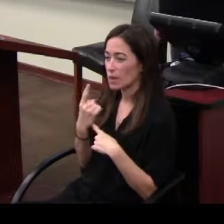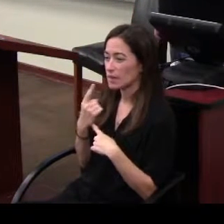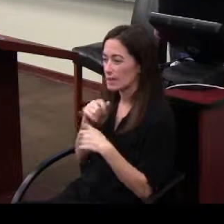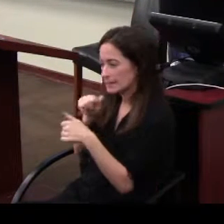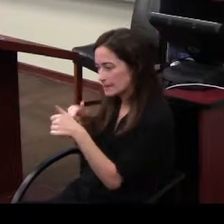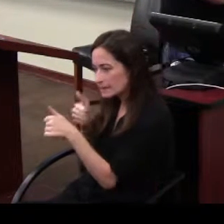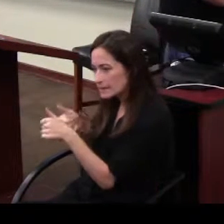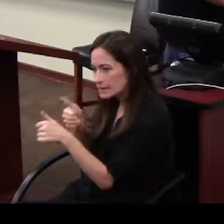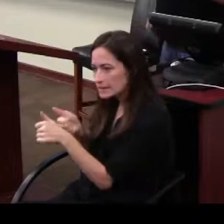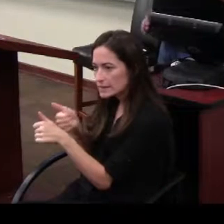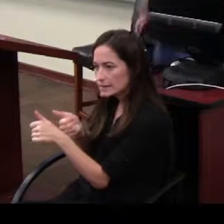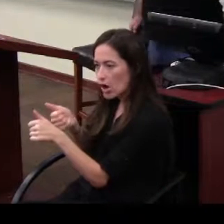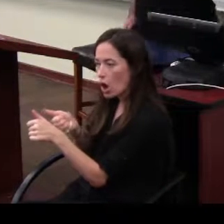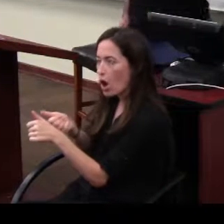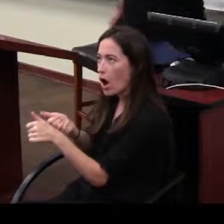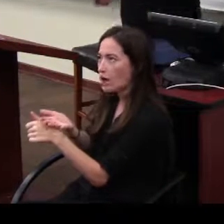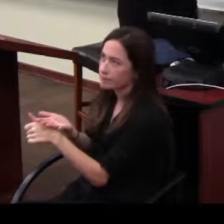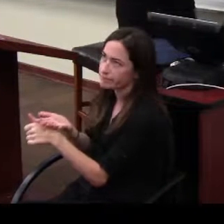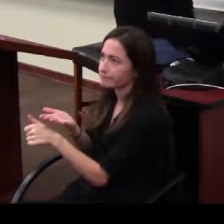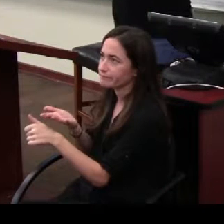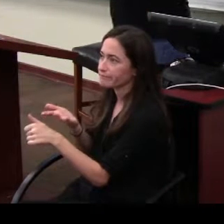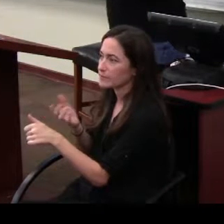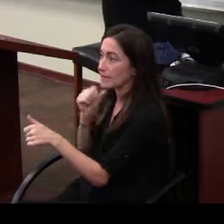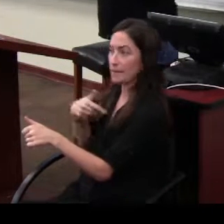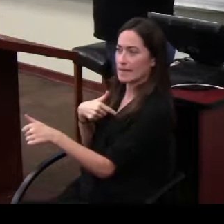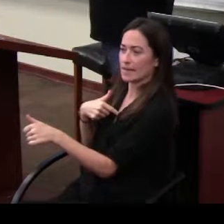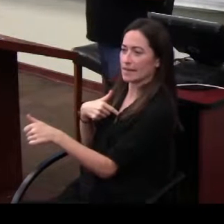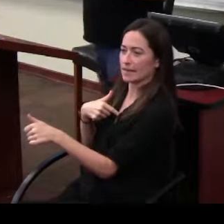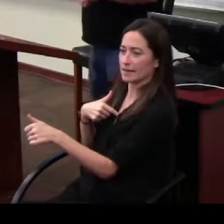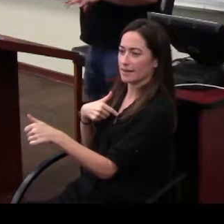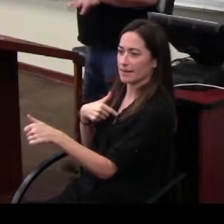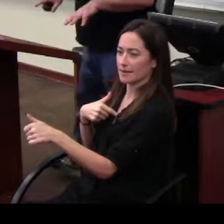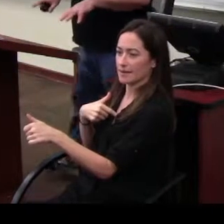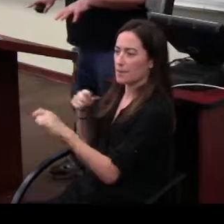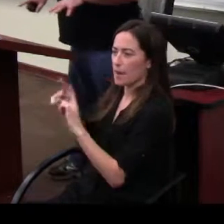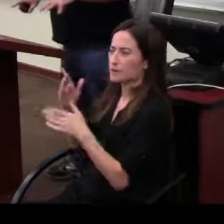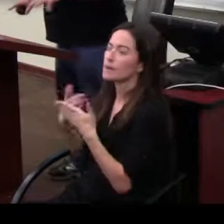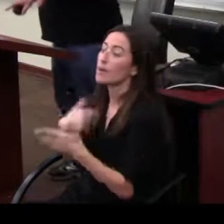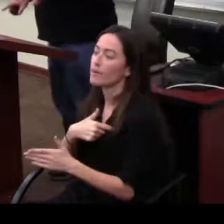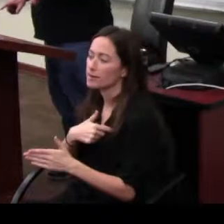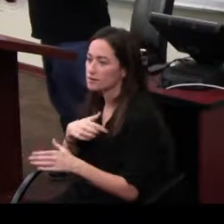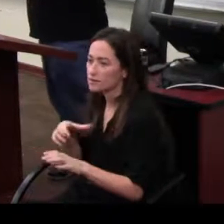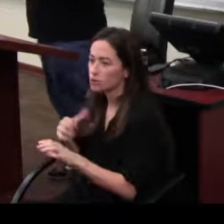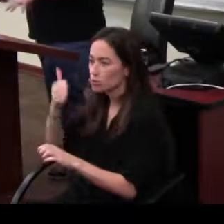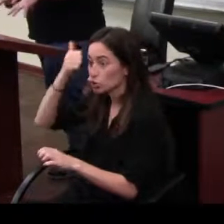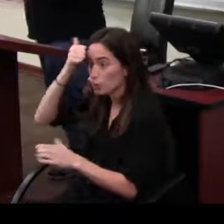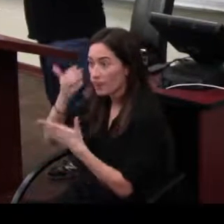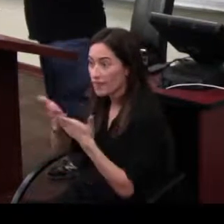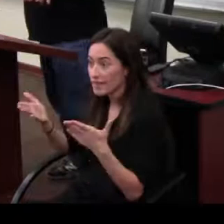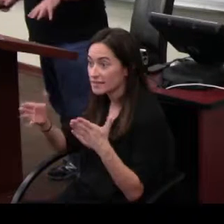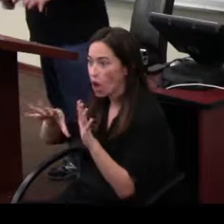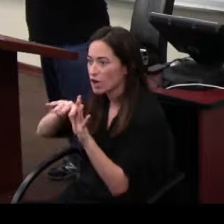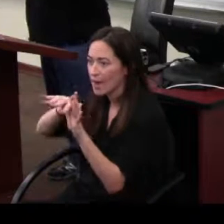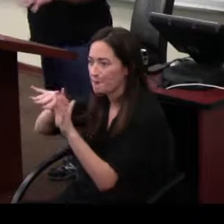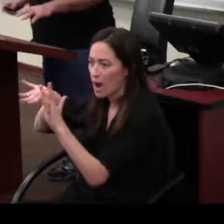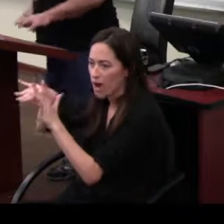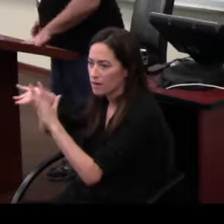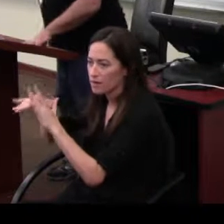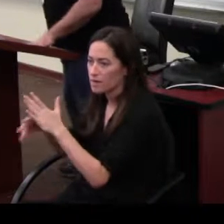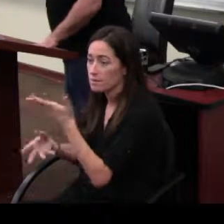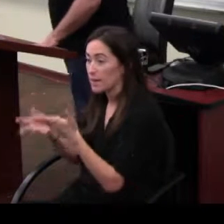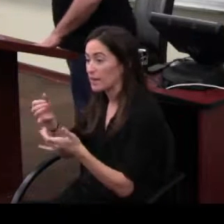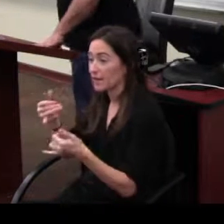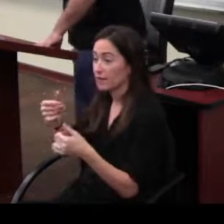the, some of us, definitely not me, have done really stupid things on camera, perhaps when we're in a